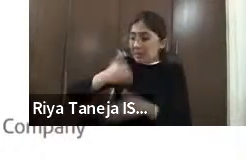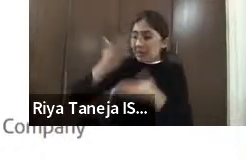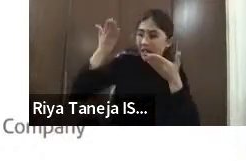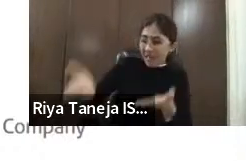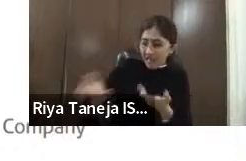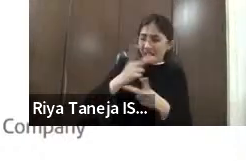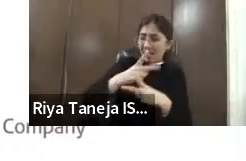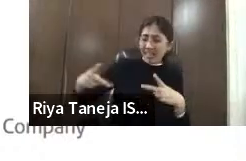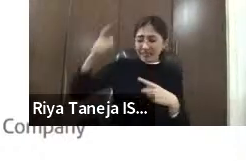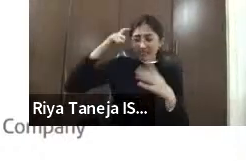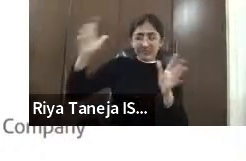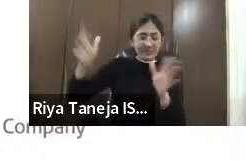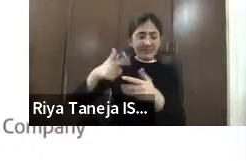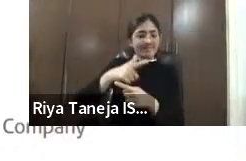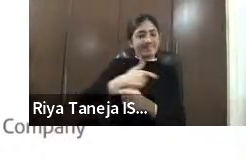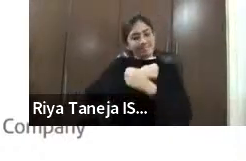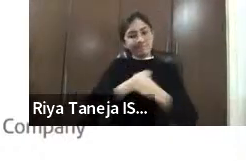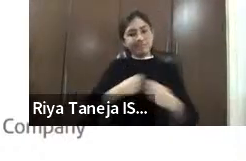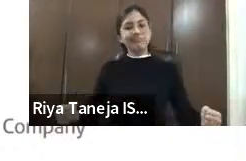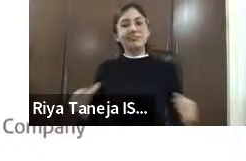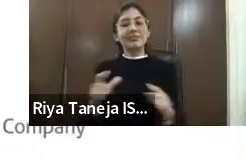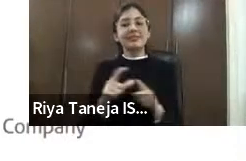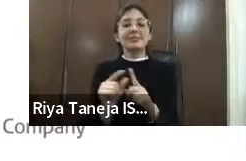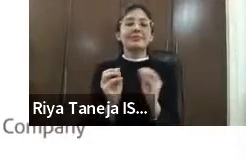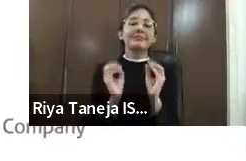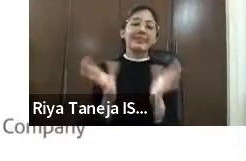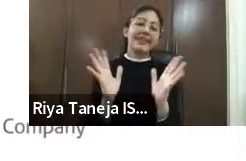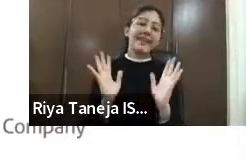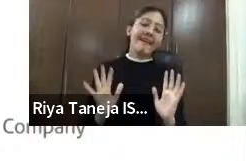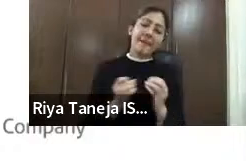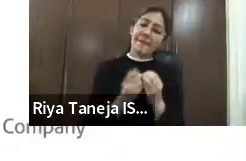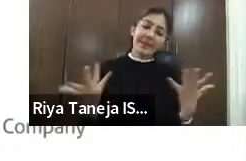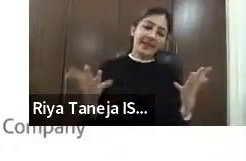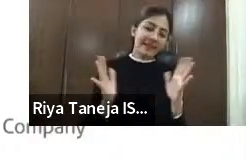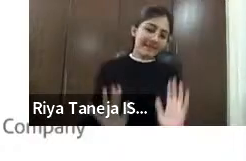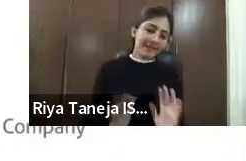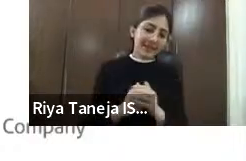can achieve. Natasha Pinto.